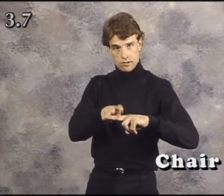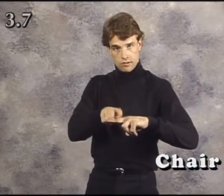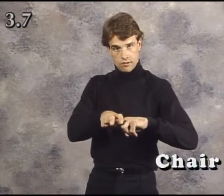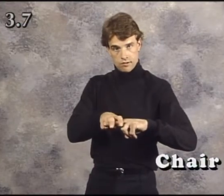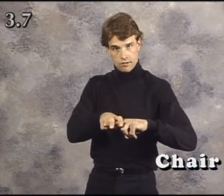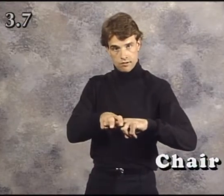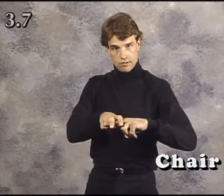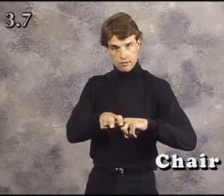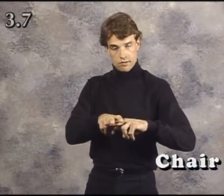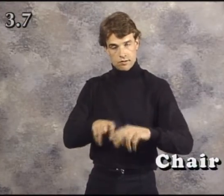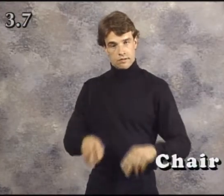Chair.